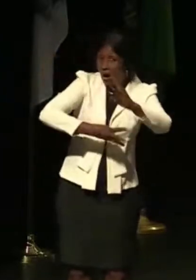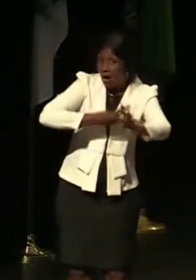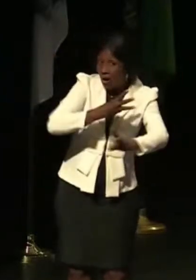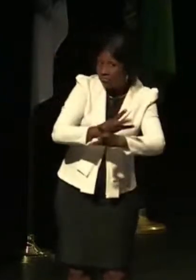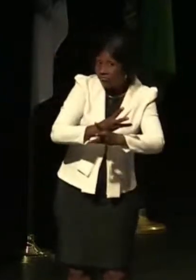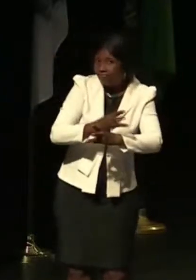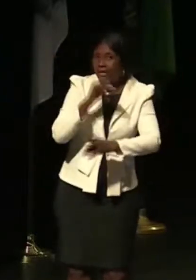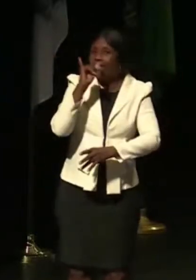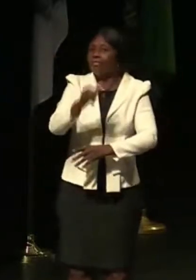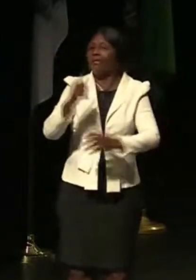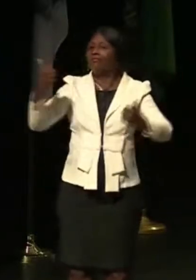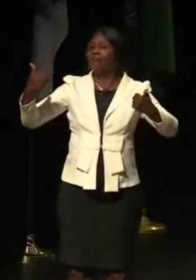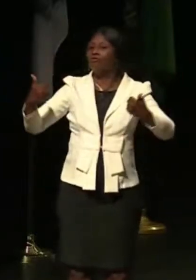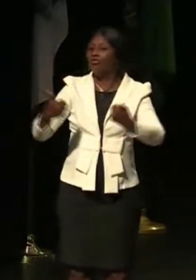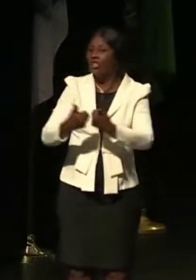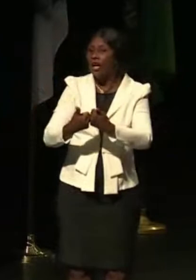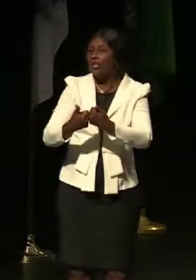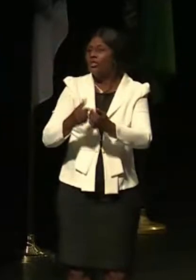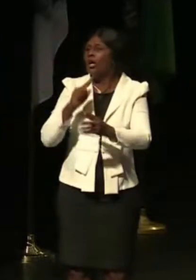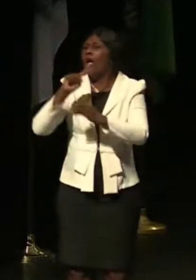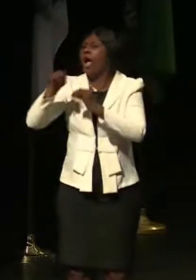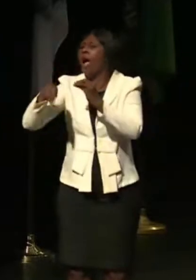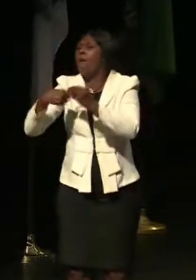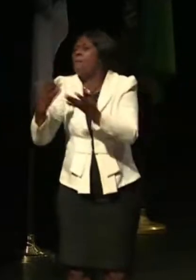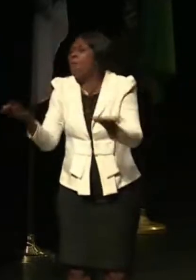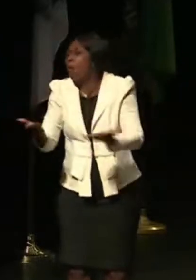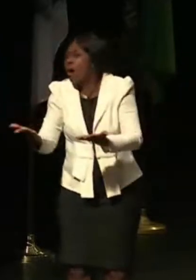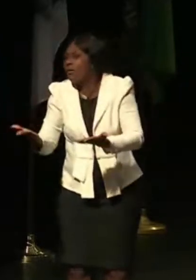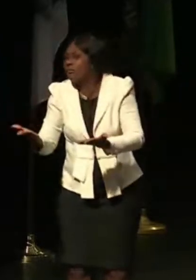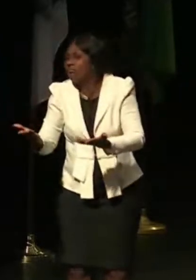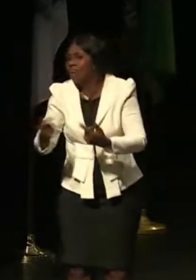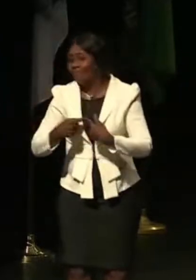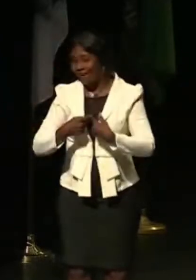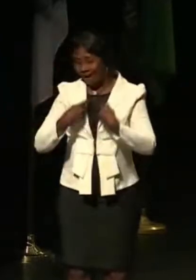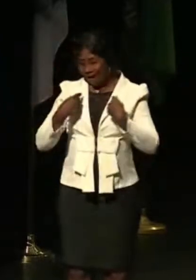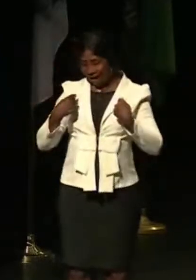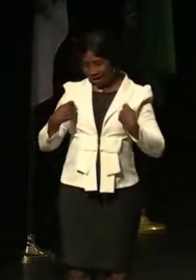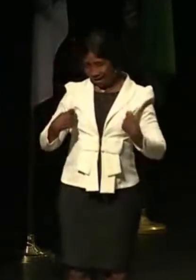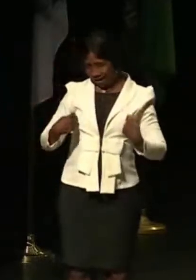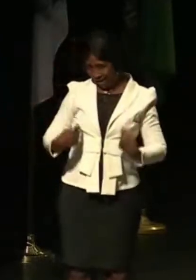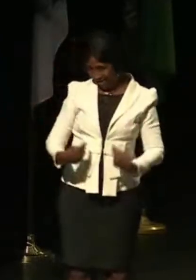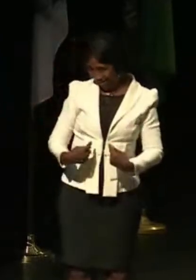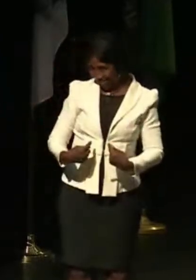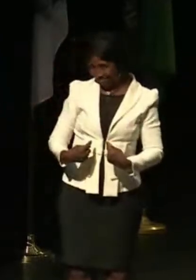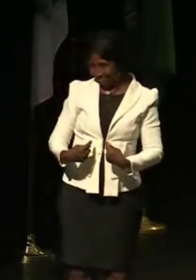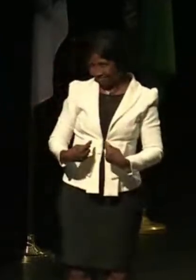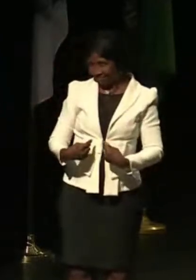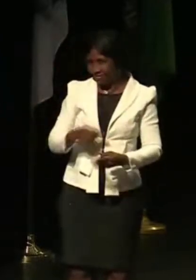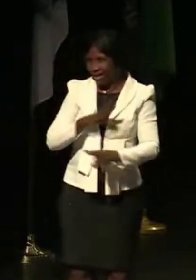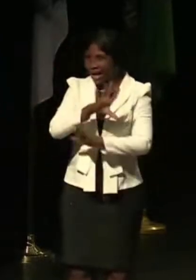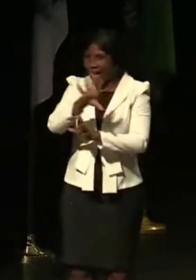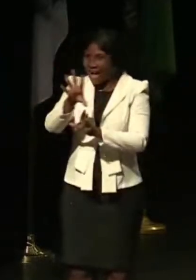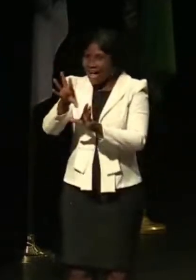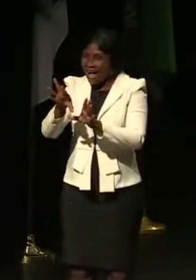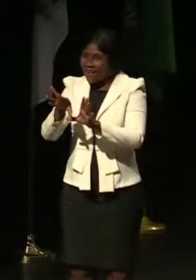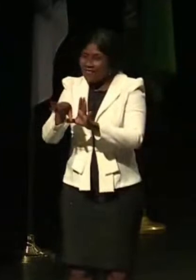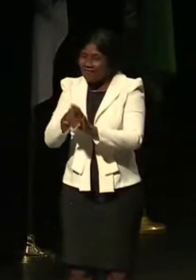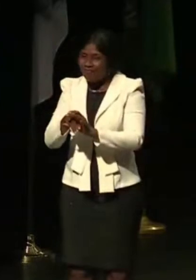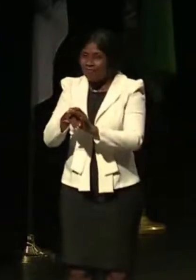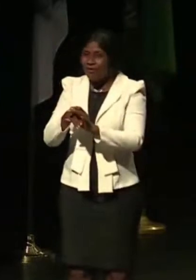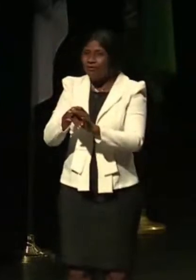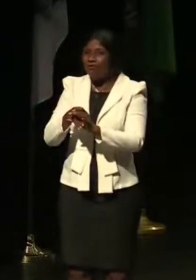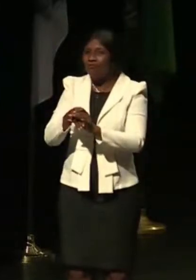is a challenge of the heart. It is a spiritual challenge. We are in a spiritual